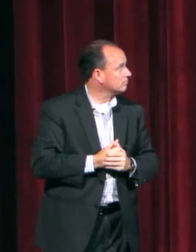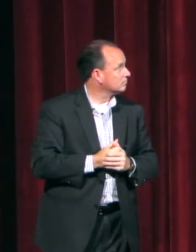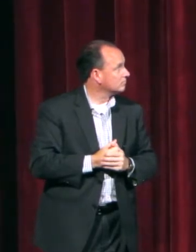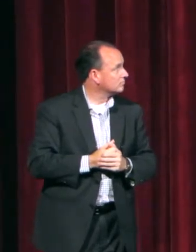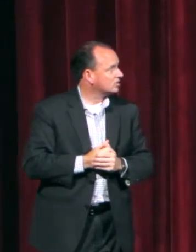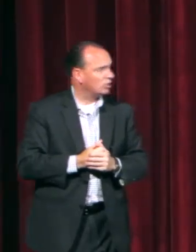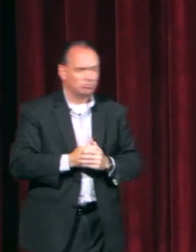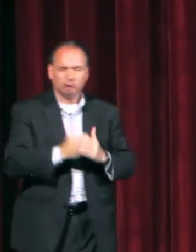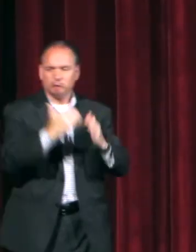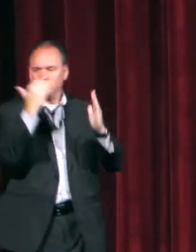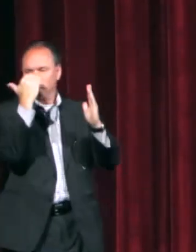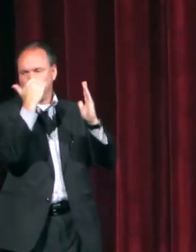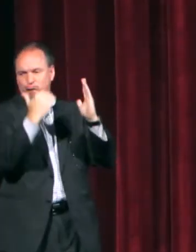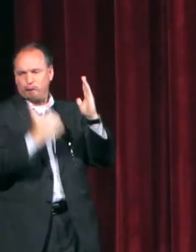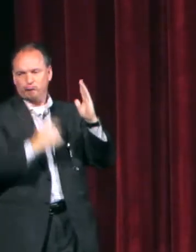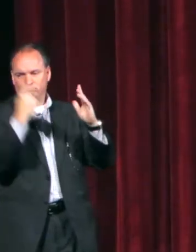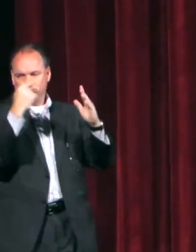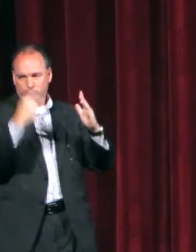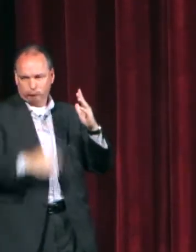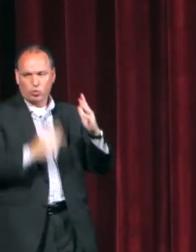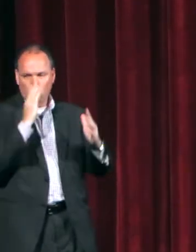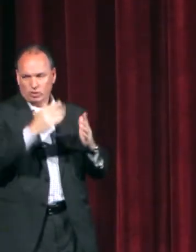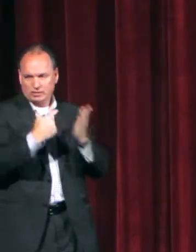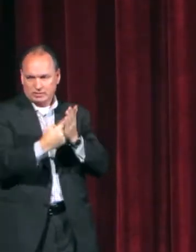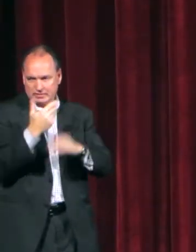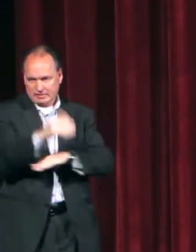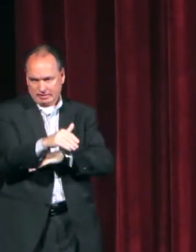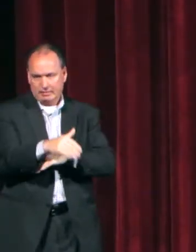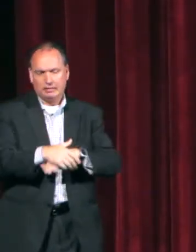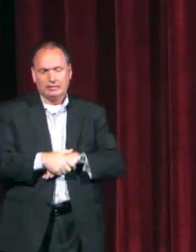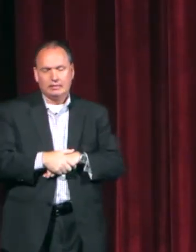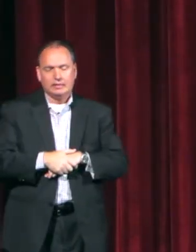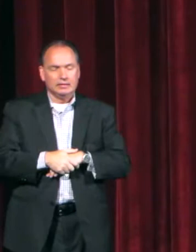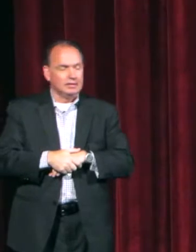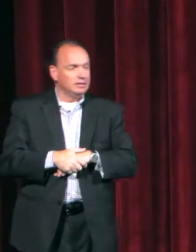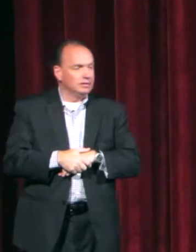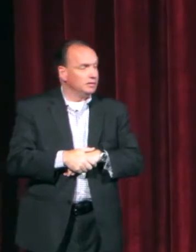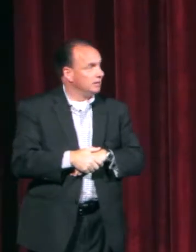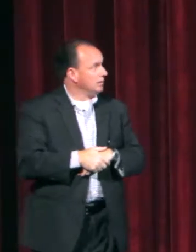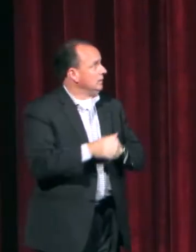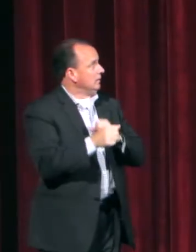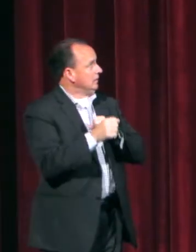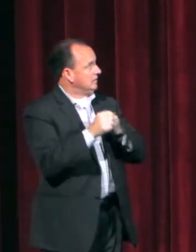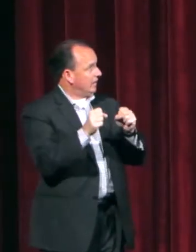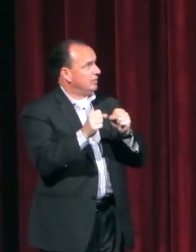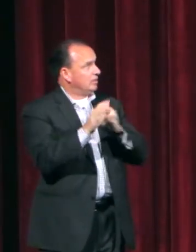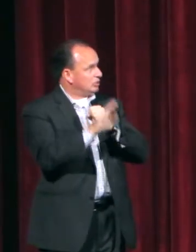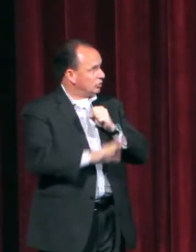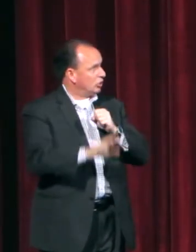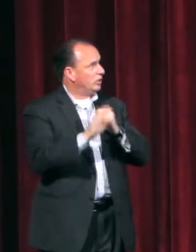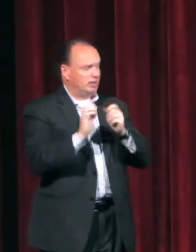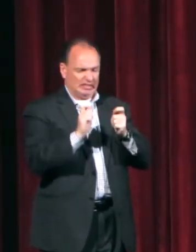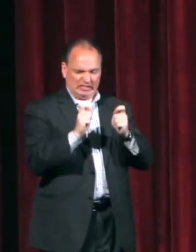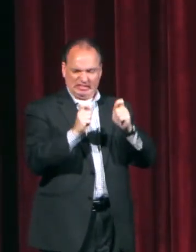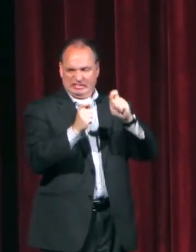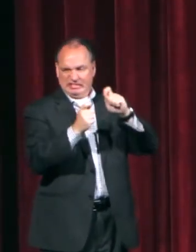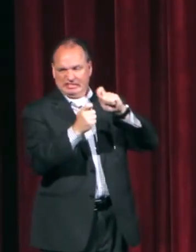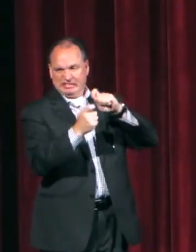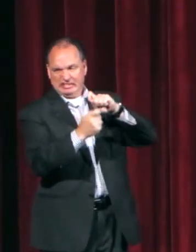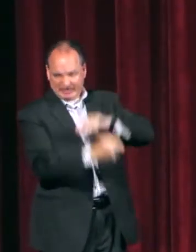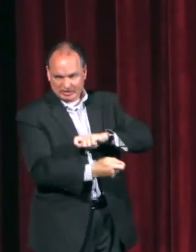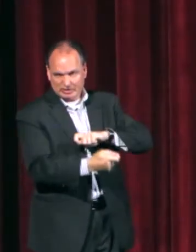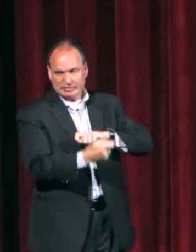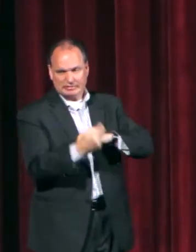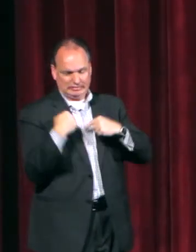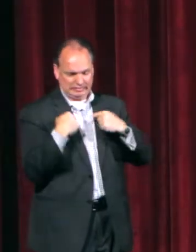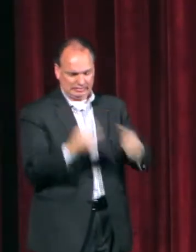Here's a little overview of the stuff that we'll be touching on today. The safety and security, the evolution, the changes that we've